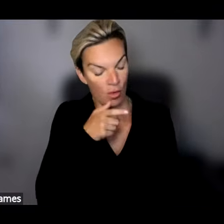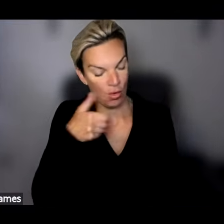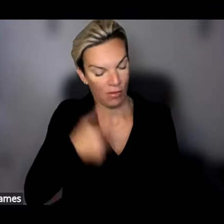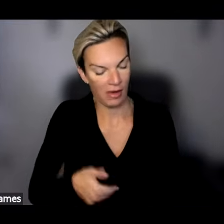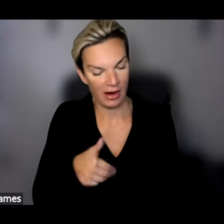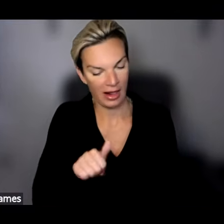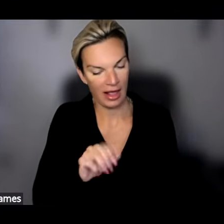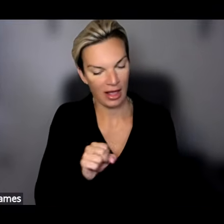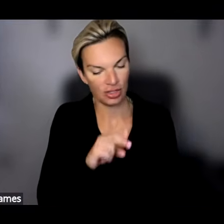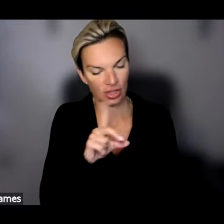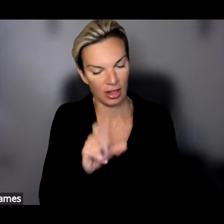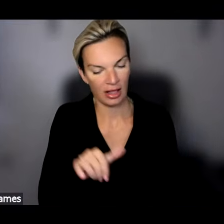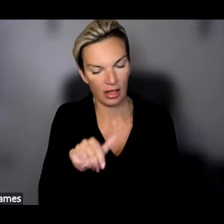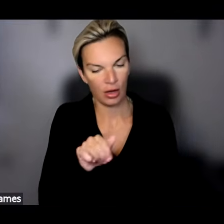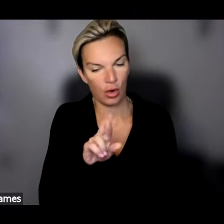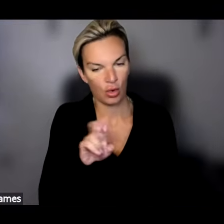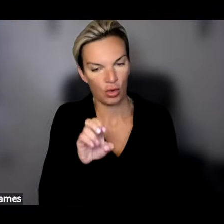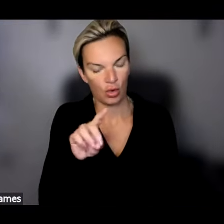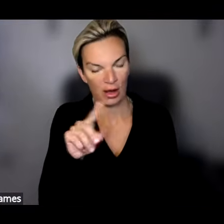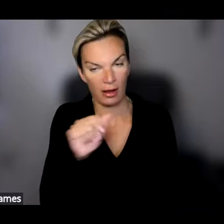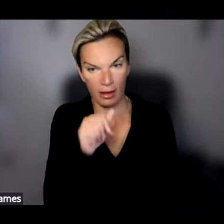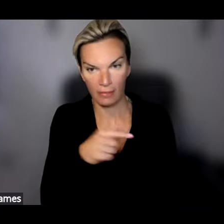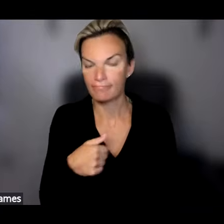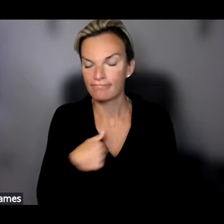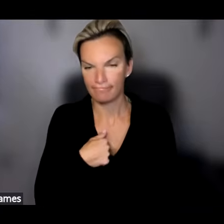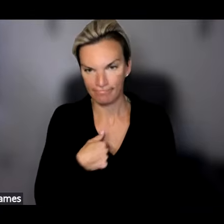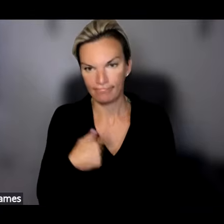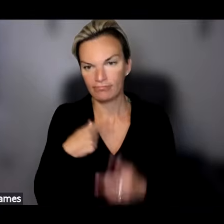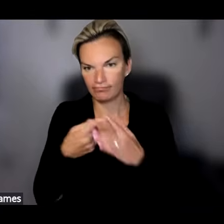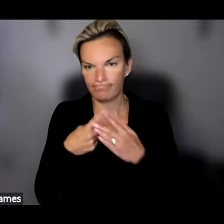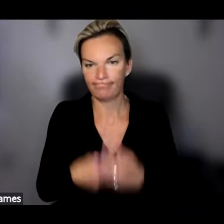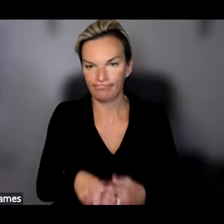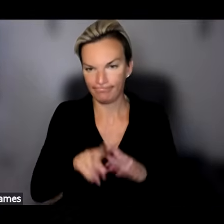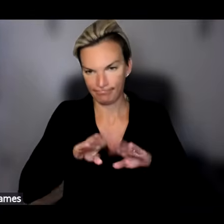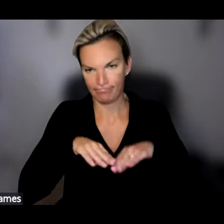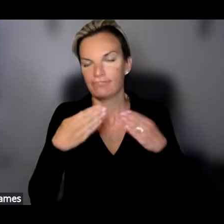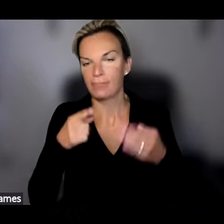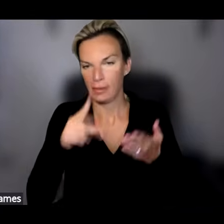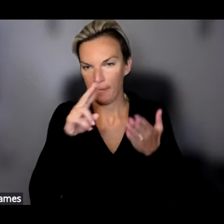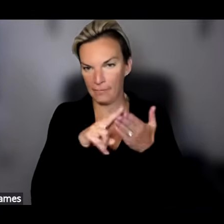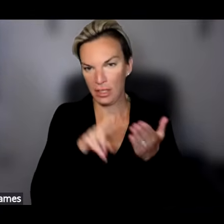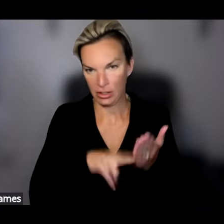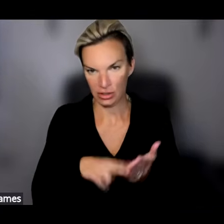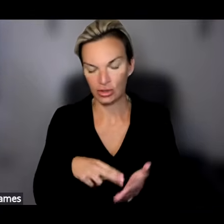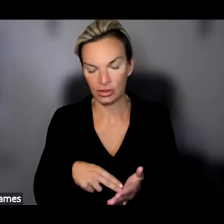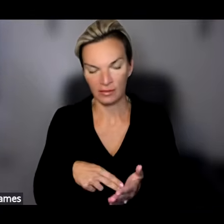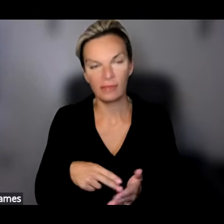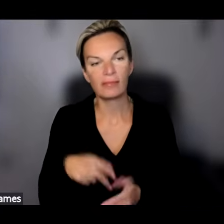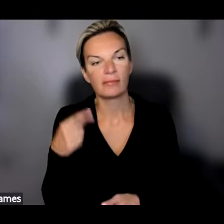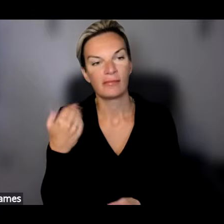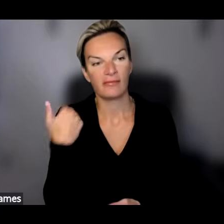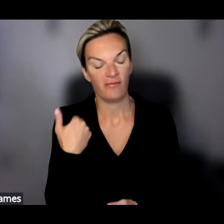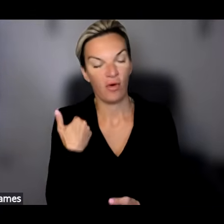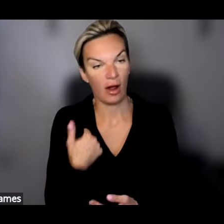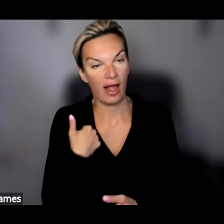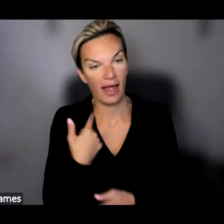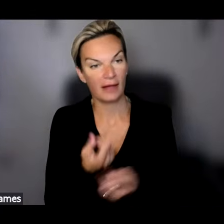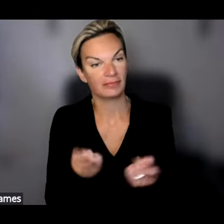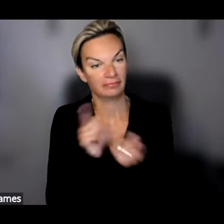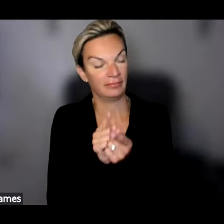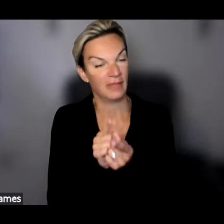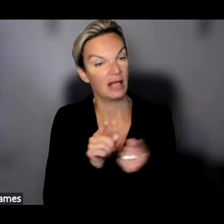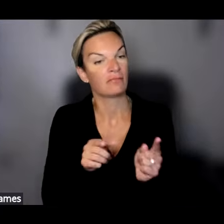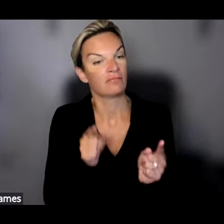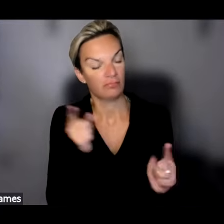I am the sponsor of this recall petition. When I appeared before you last time, members of this board made it clear that